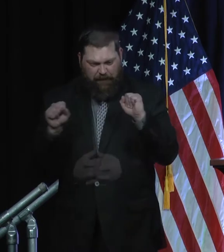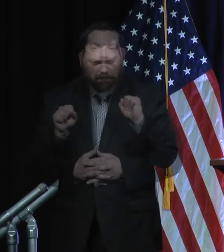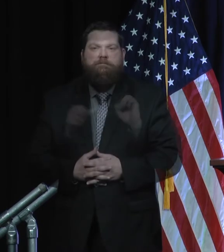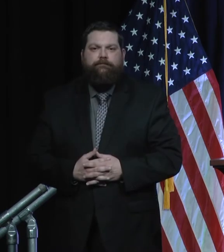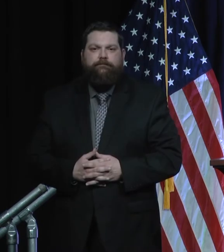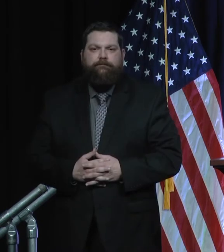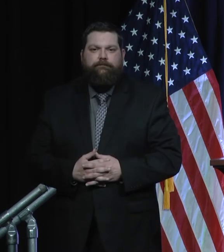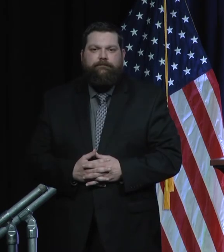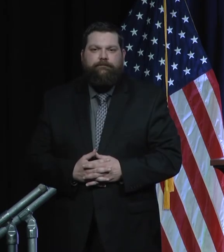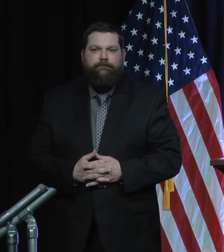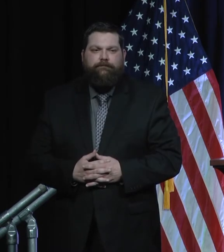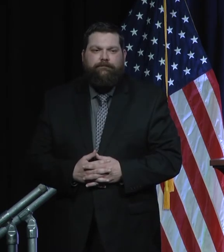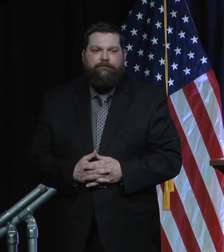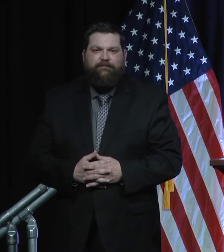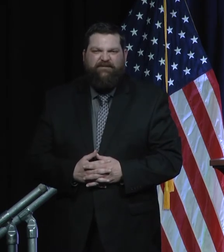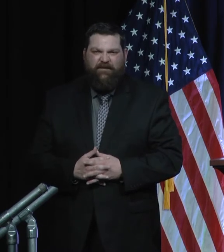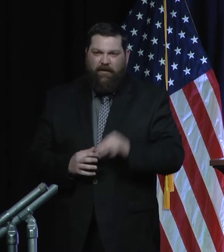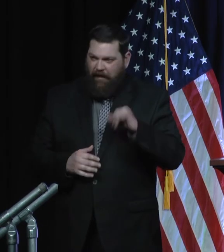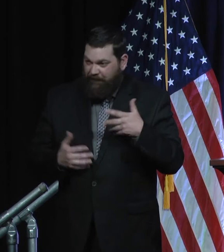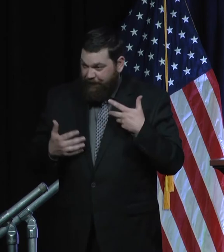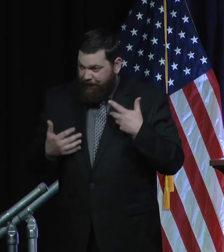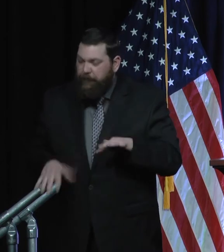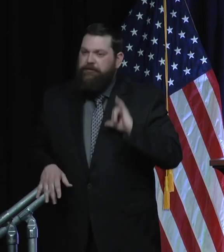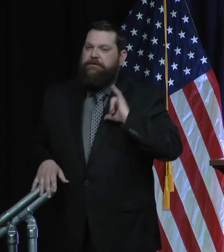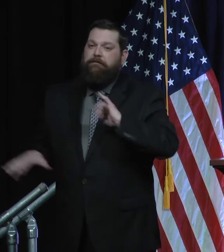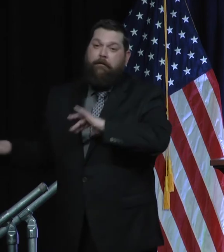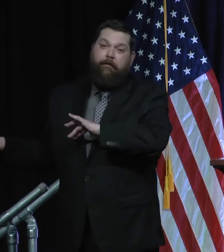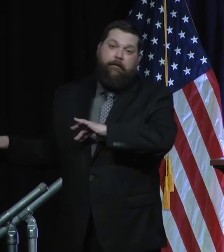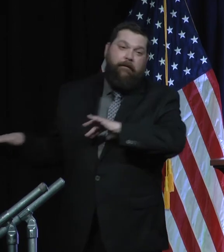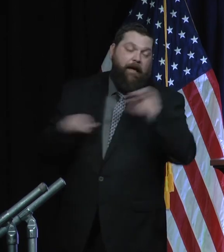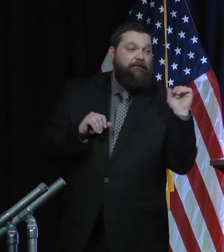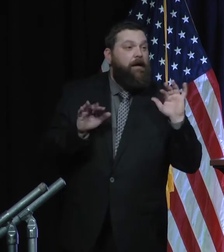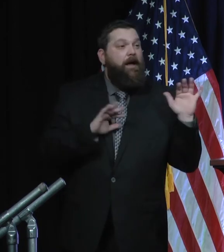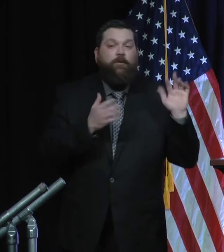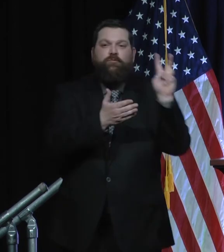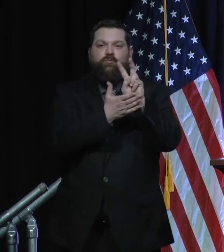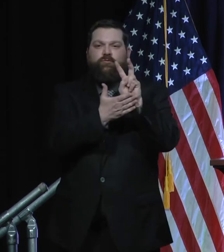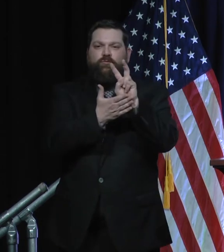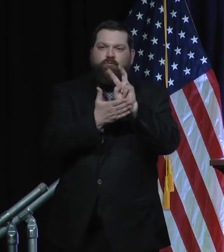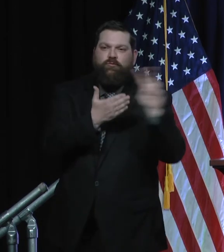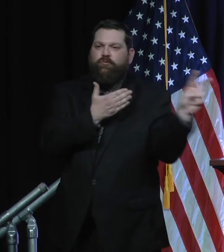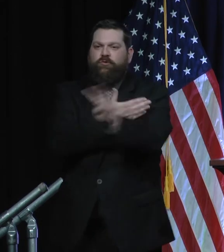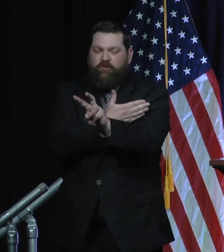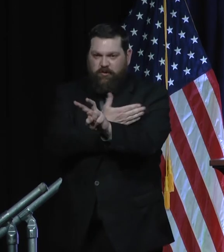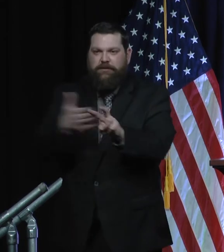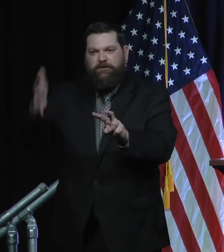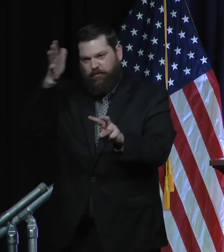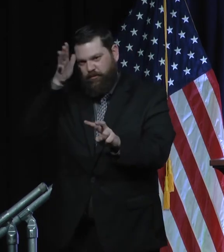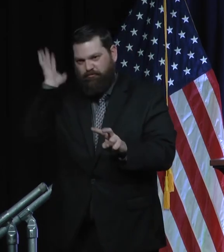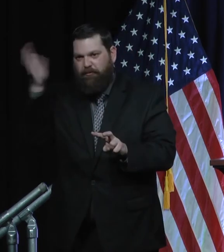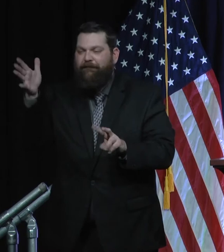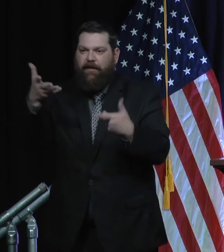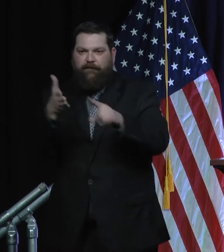Africans. And so we left, and 2 weeks later, our grandfather came out of jail, and the whole world was in